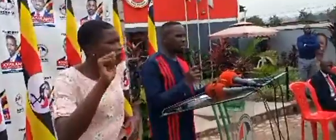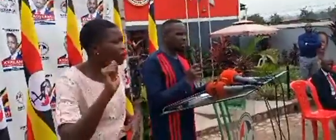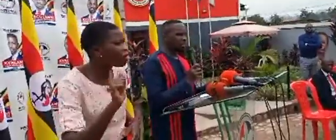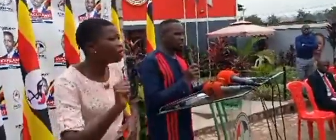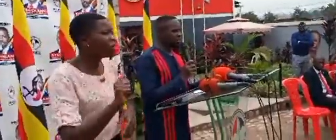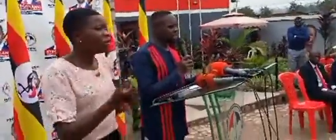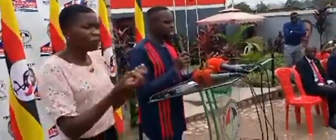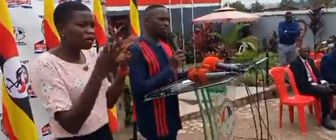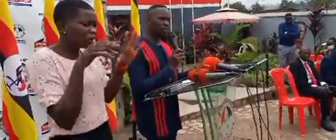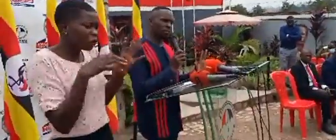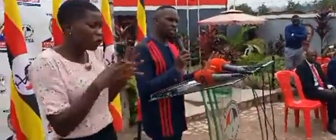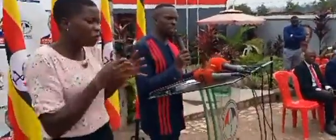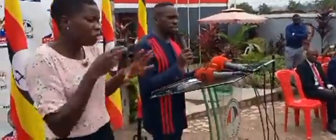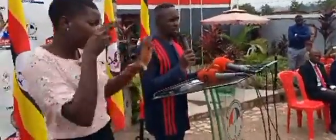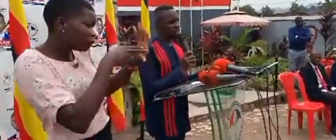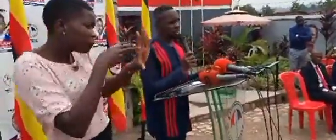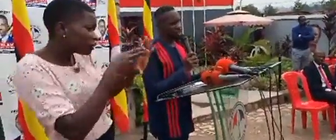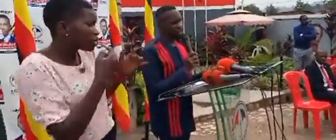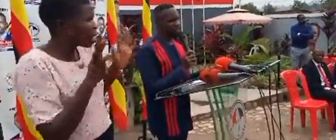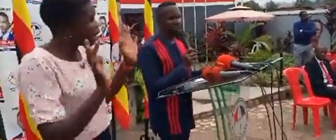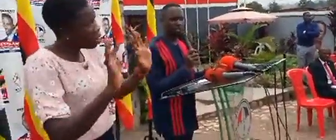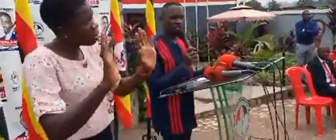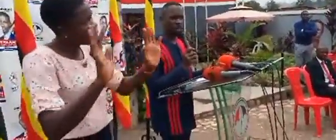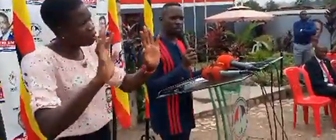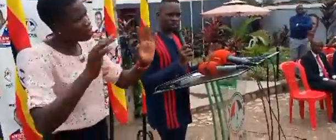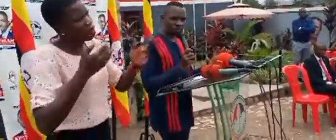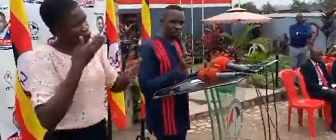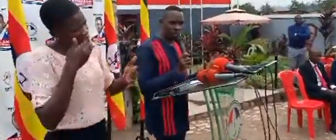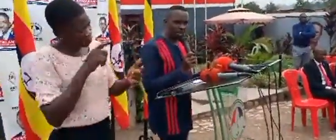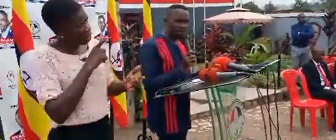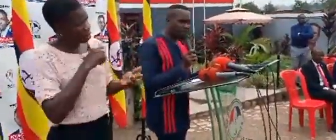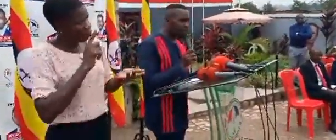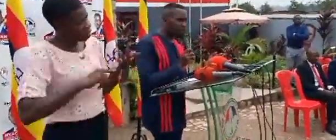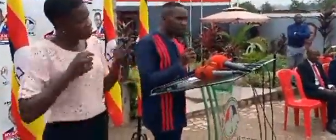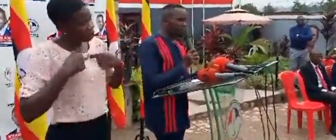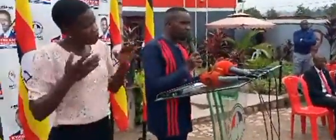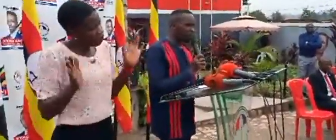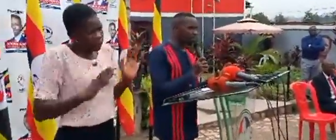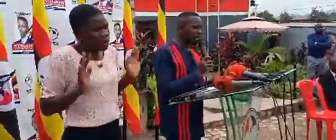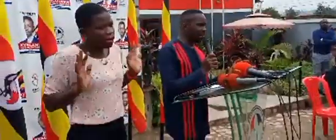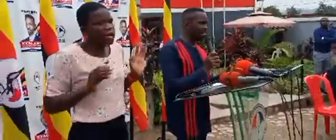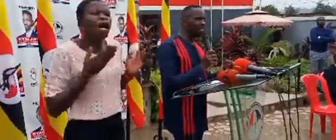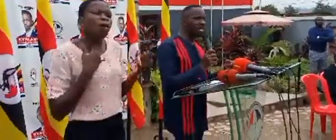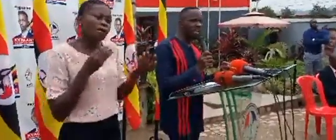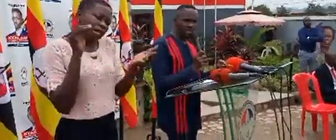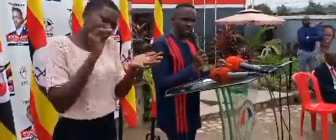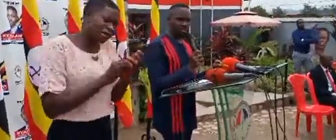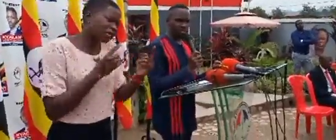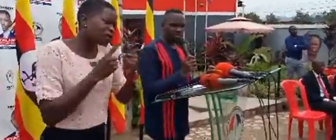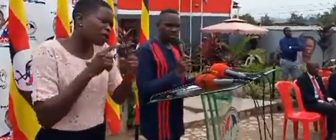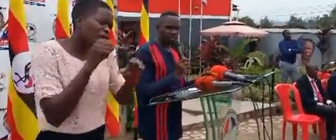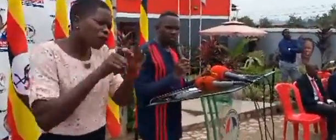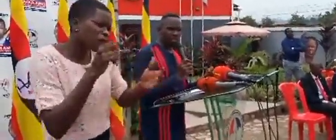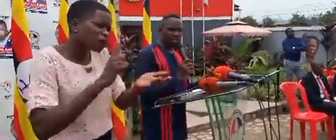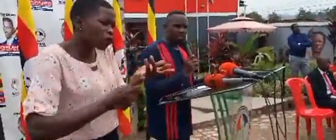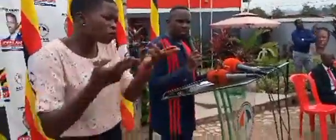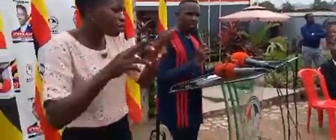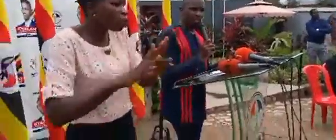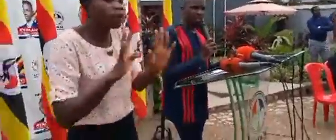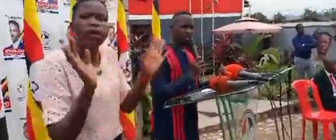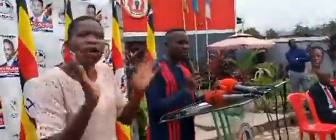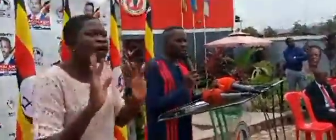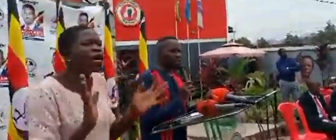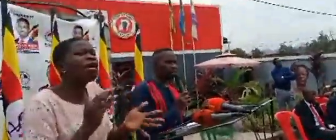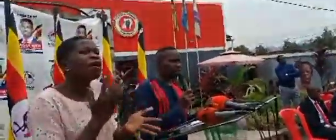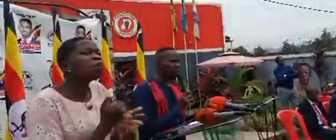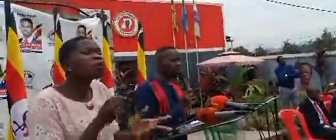them, they say, the good thing is I am back. I don't want to talk about what happened. Because they have intimidated them. You